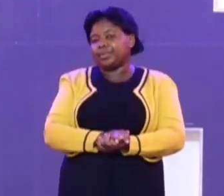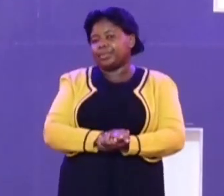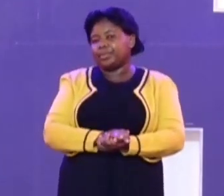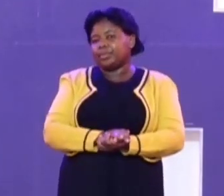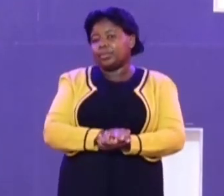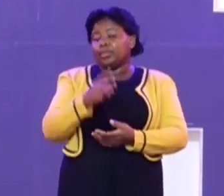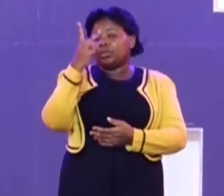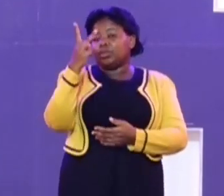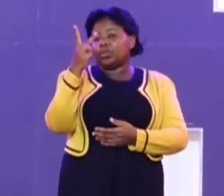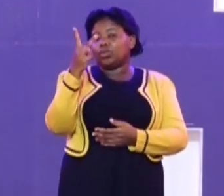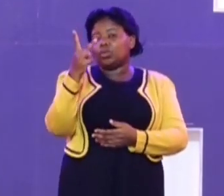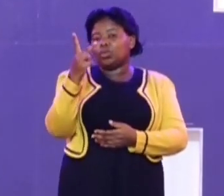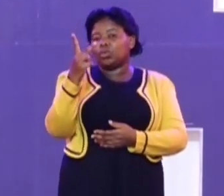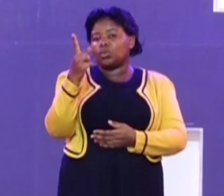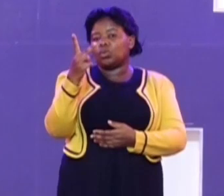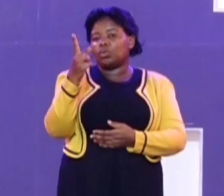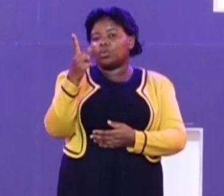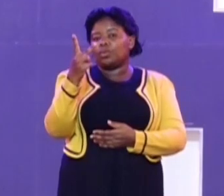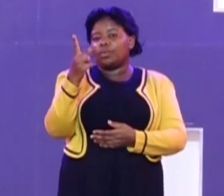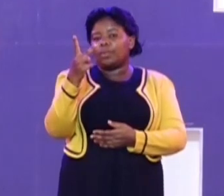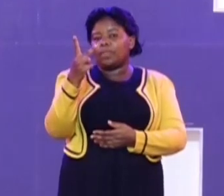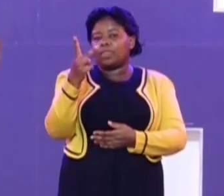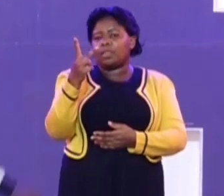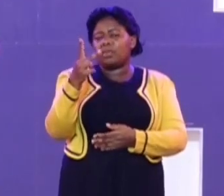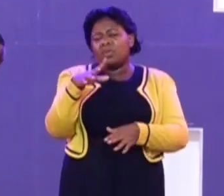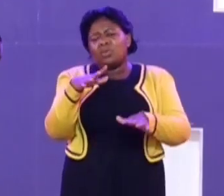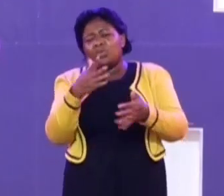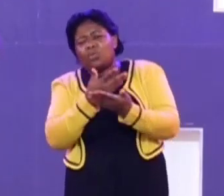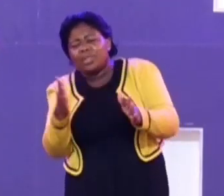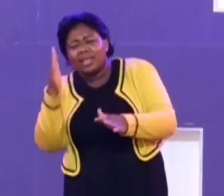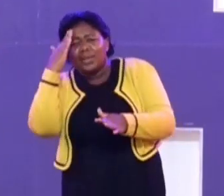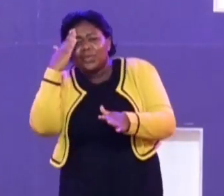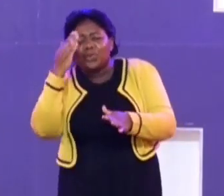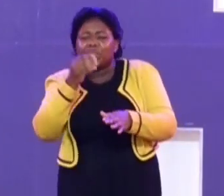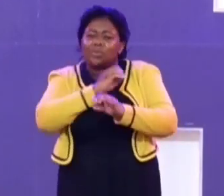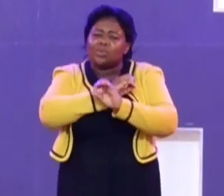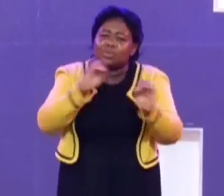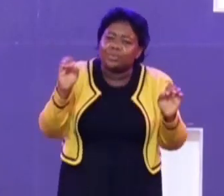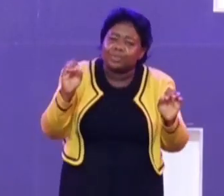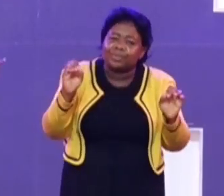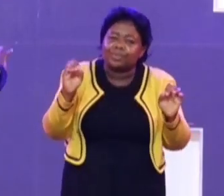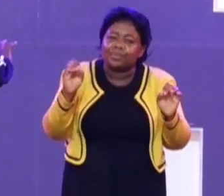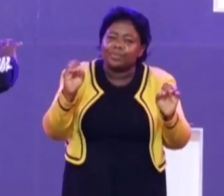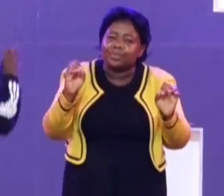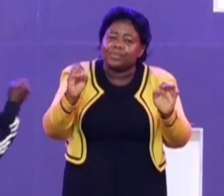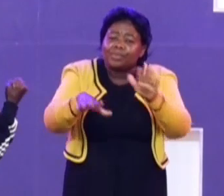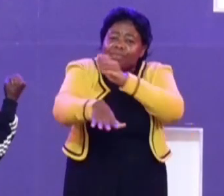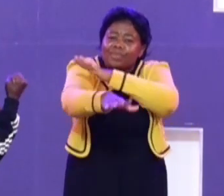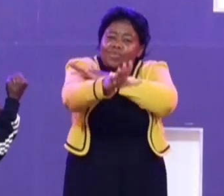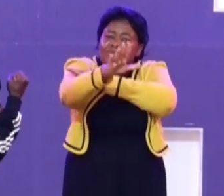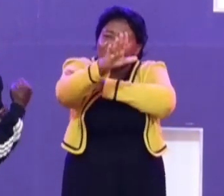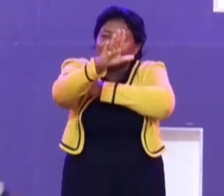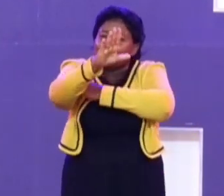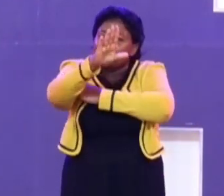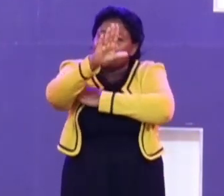malala. Number two. Echo kubiri. Whether you know it or not. Obo chimanyi, obato chimanyi. God